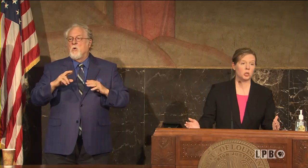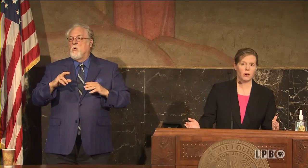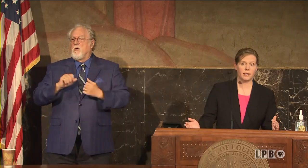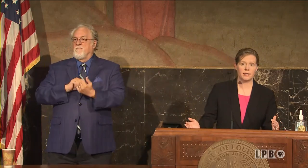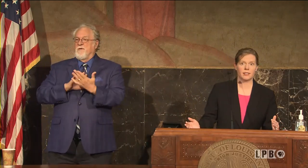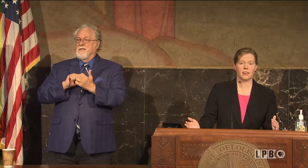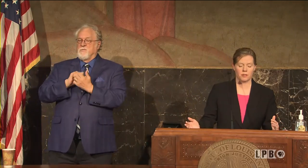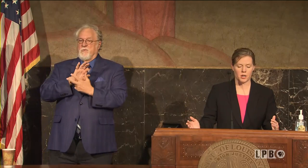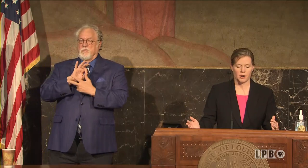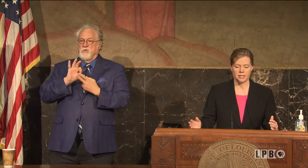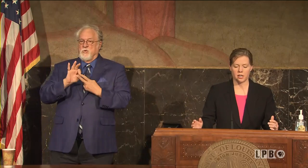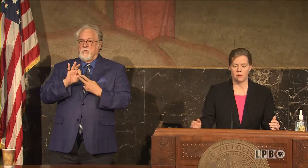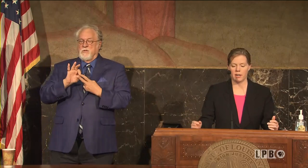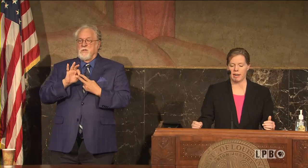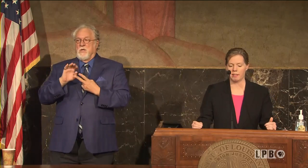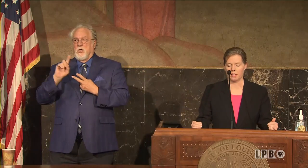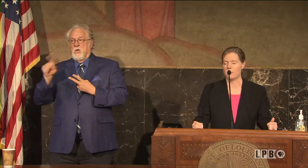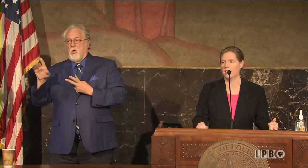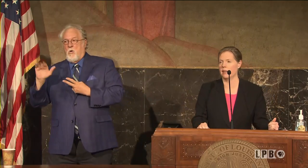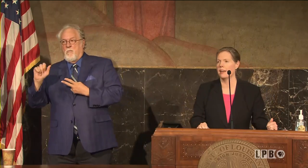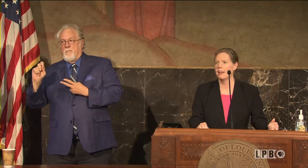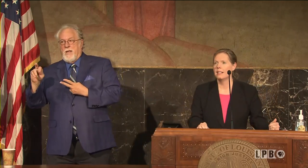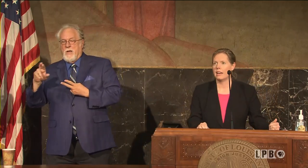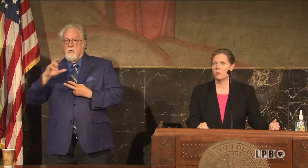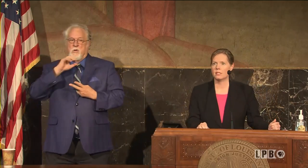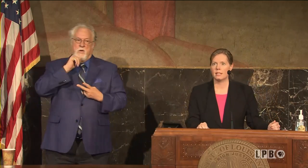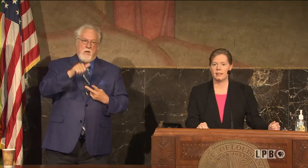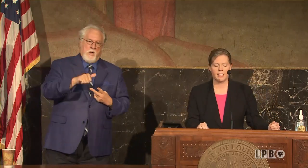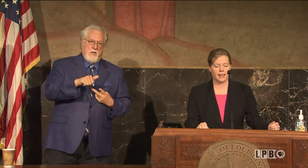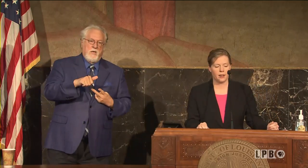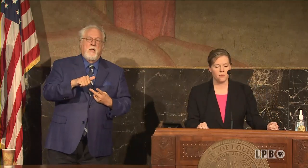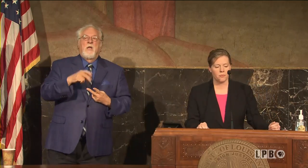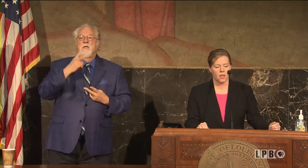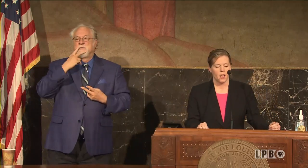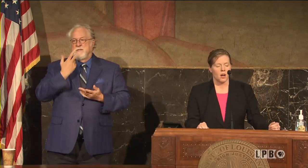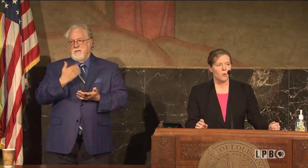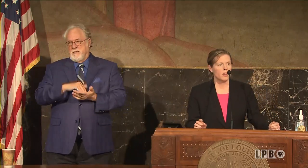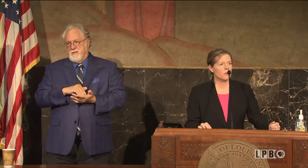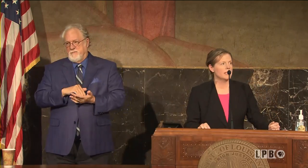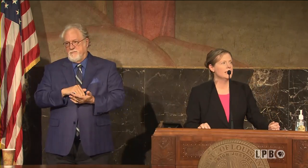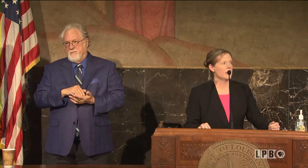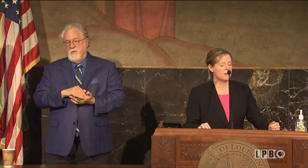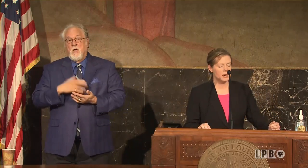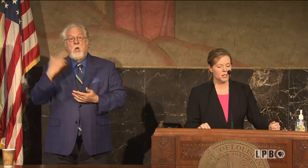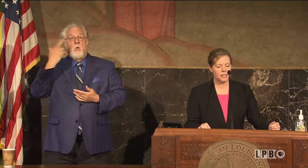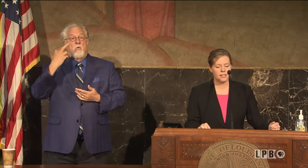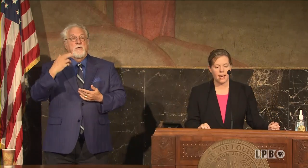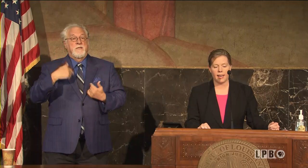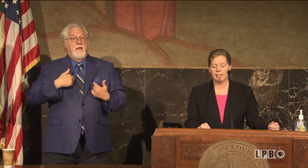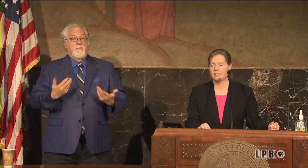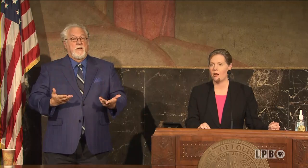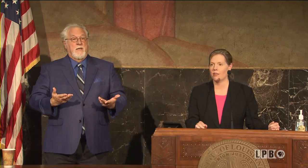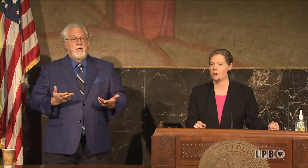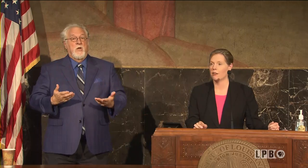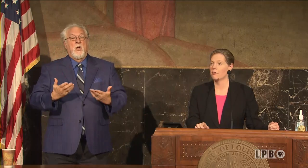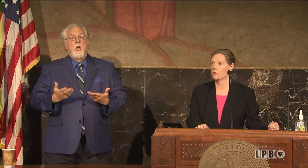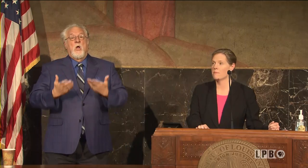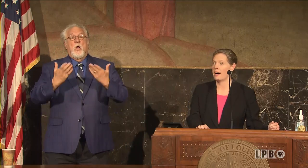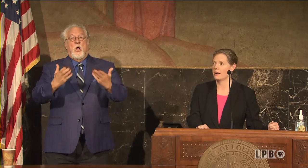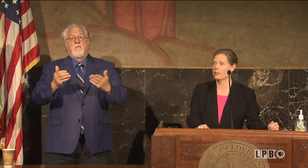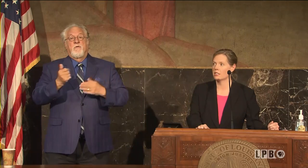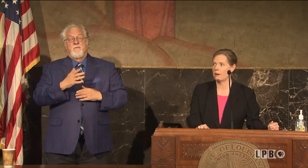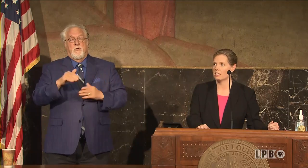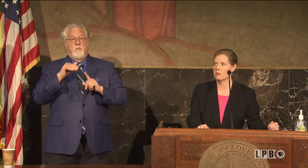with the choice of returning to the community, that we'll see it again. One of the reasons I'm here today is to offer a